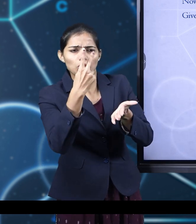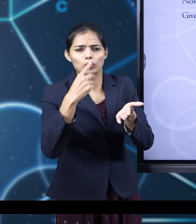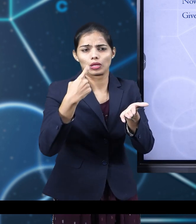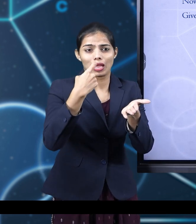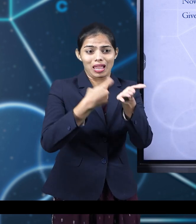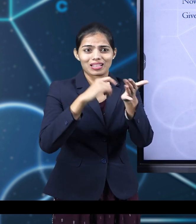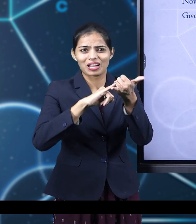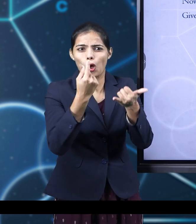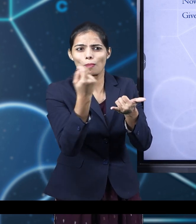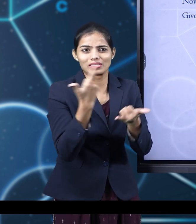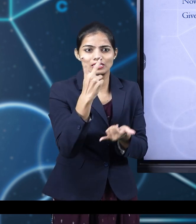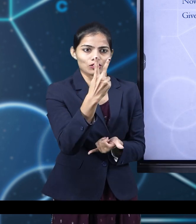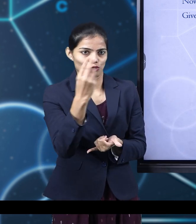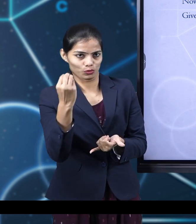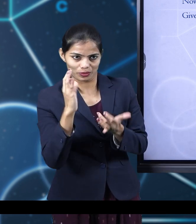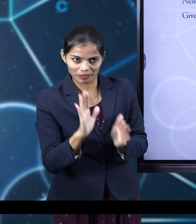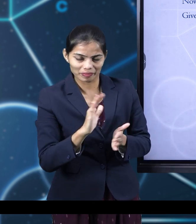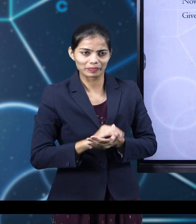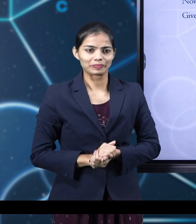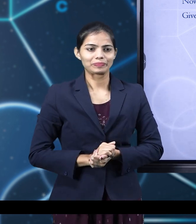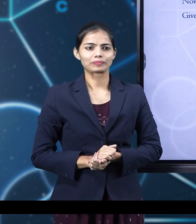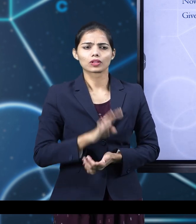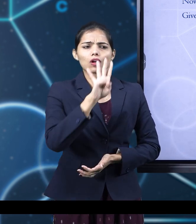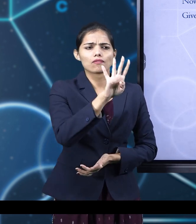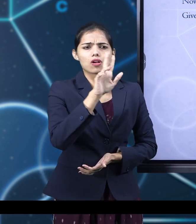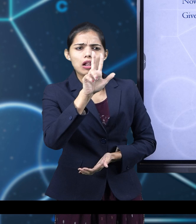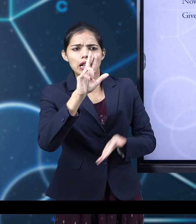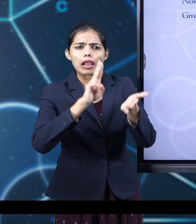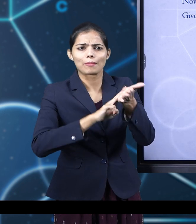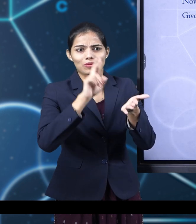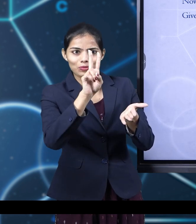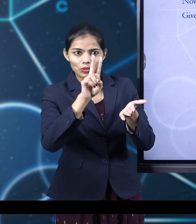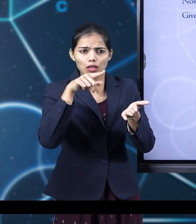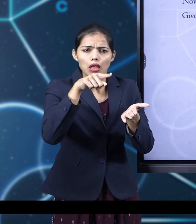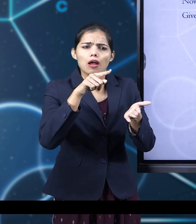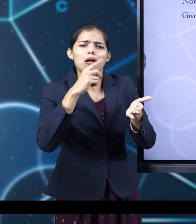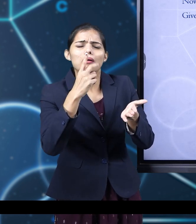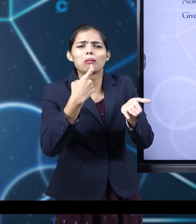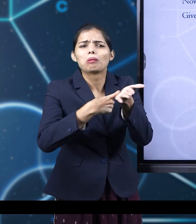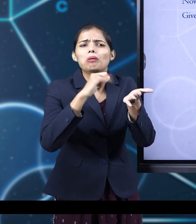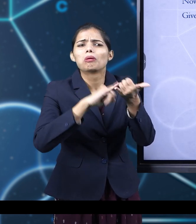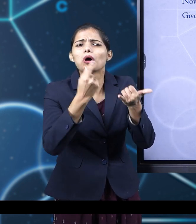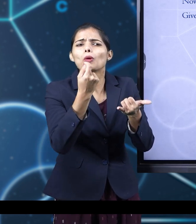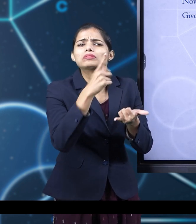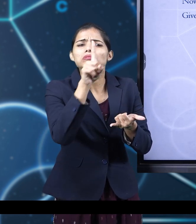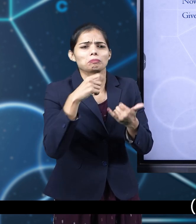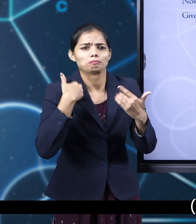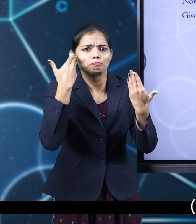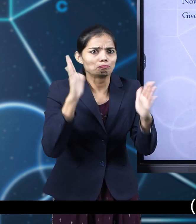square is equal to rupees 200. 48 meters square is equal to rupees. How